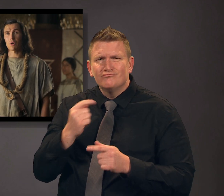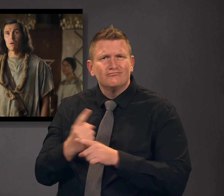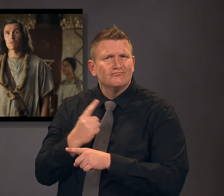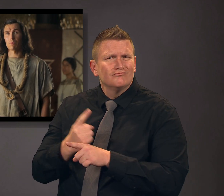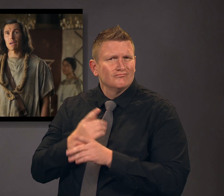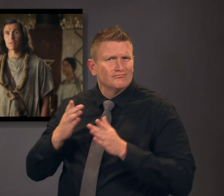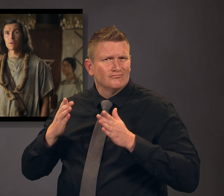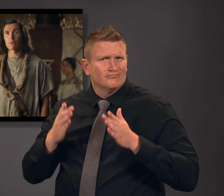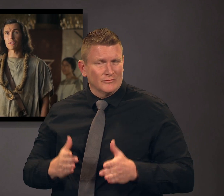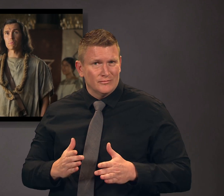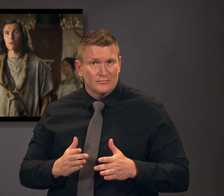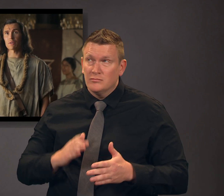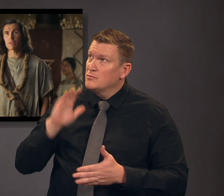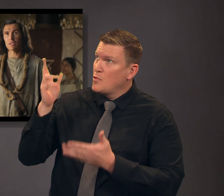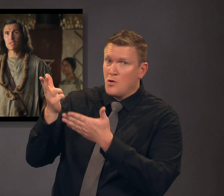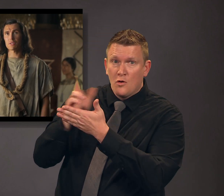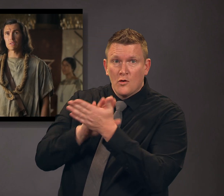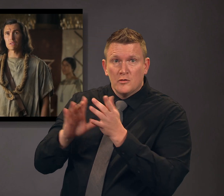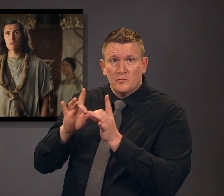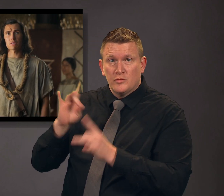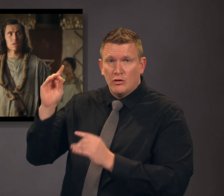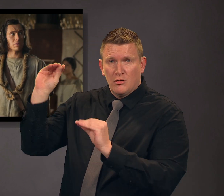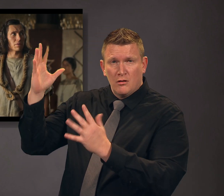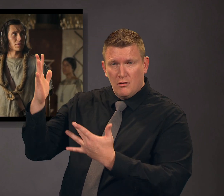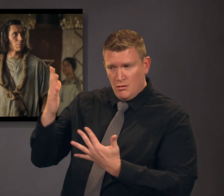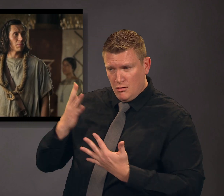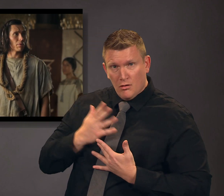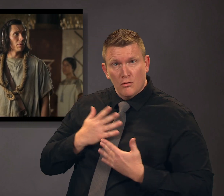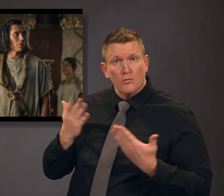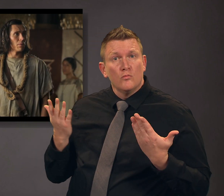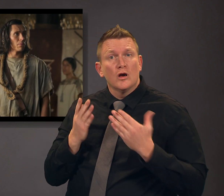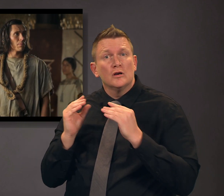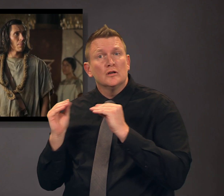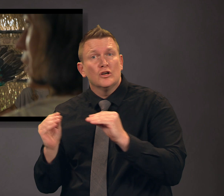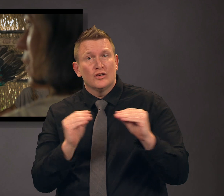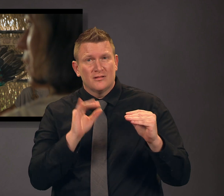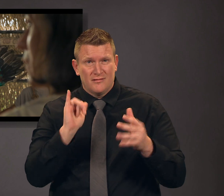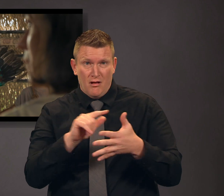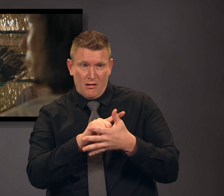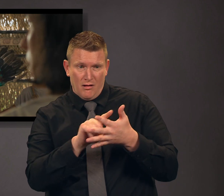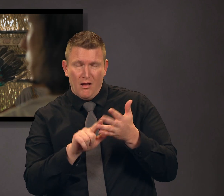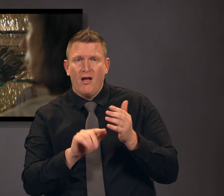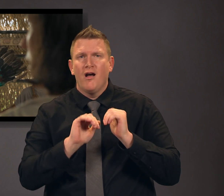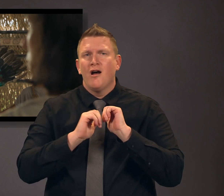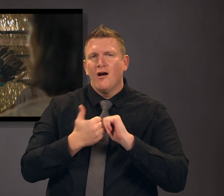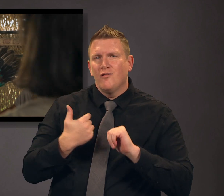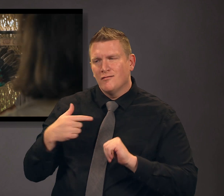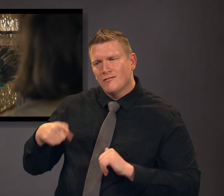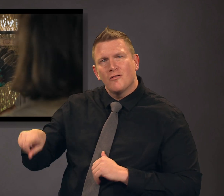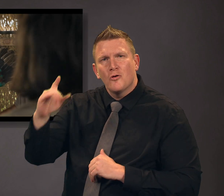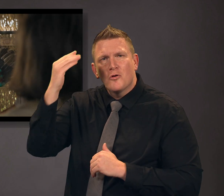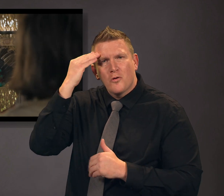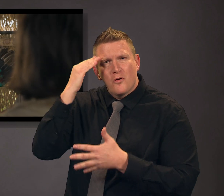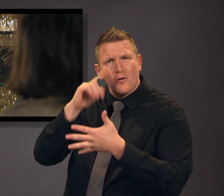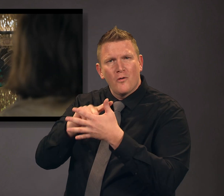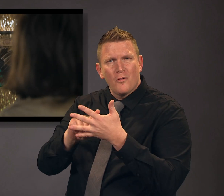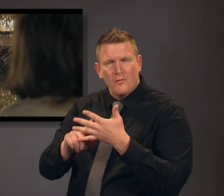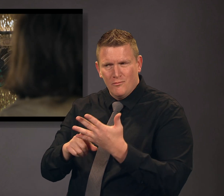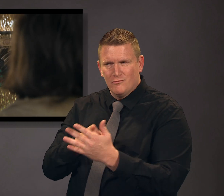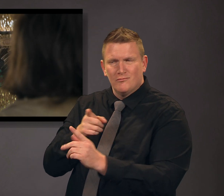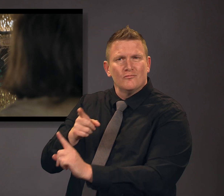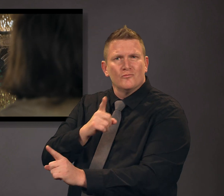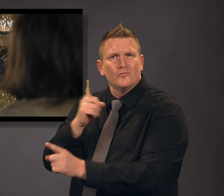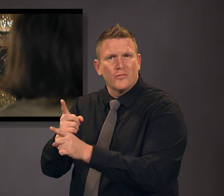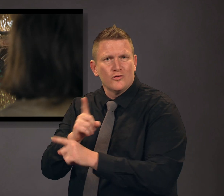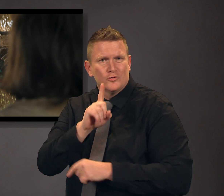and I am called by his Holy Spirit to teach these things unto this people, that they may be brought to a knowledge of that which is